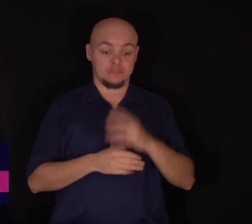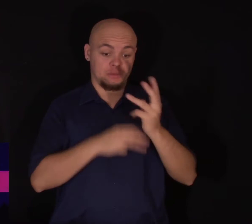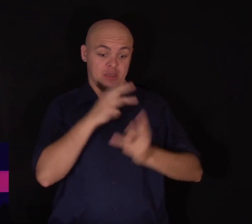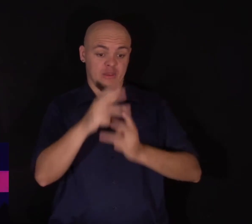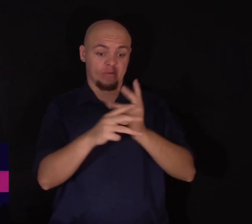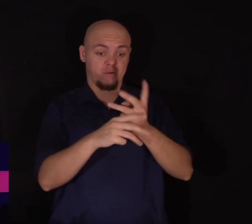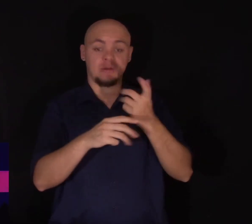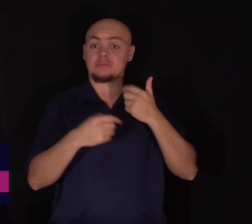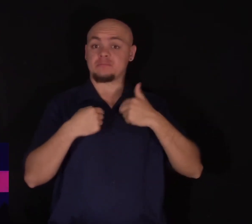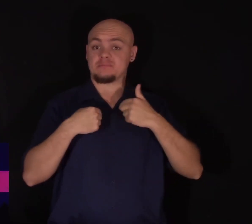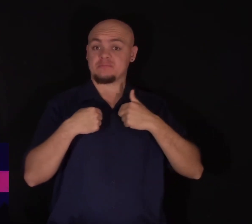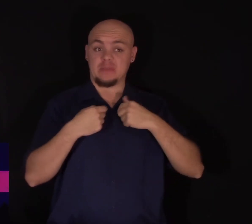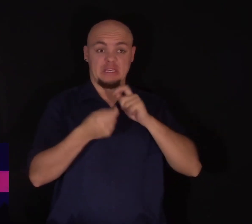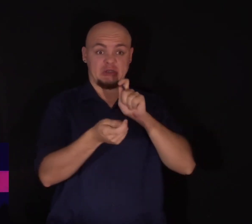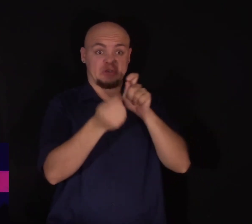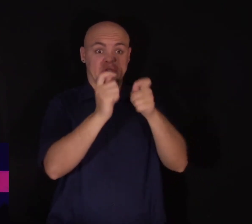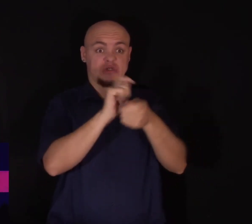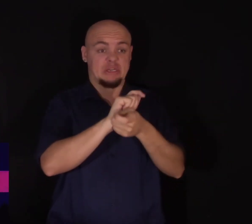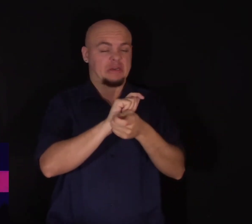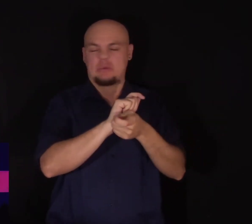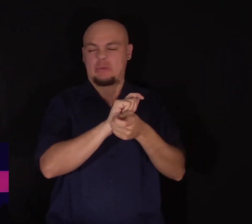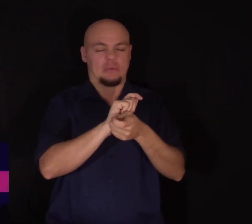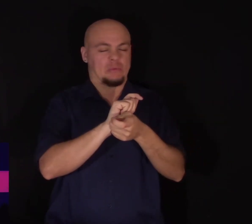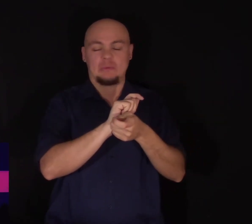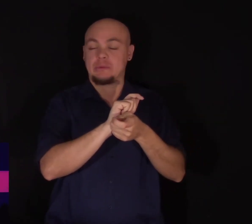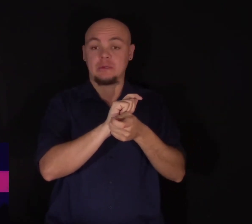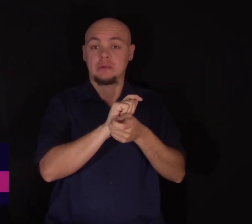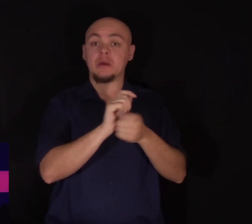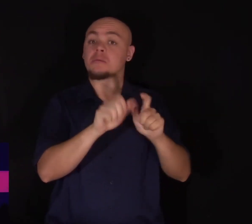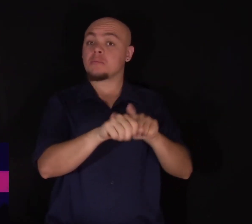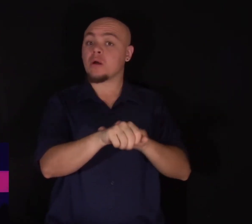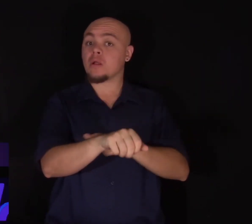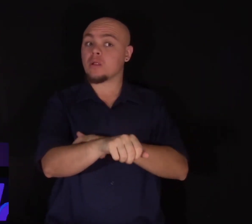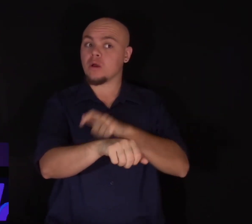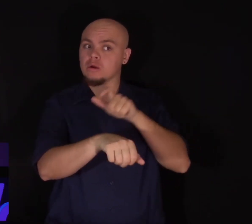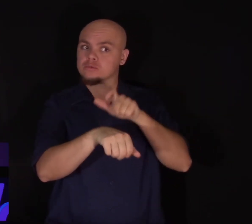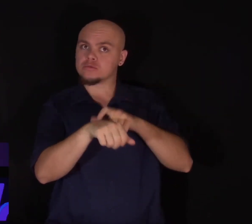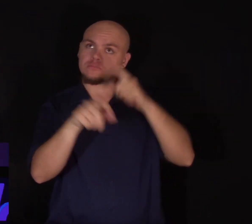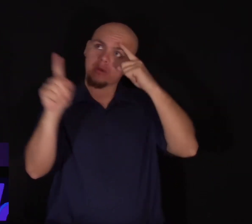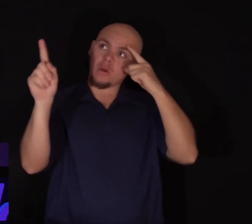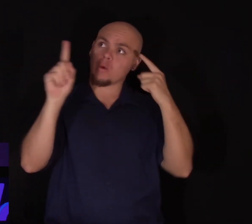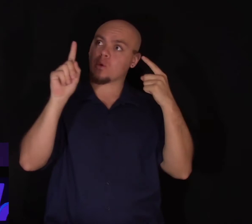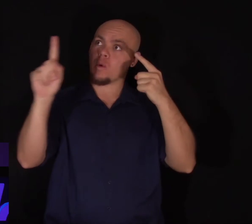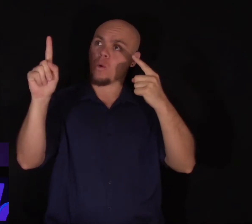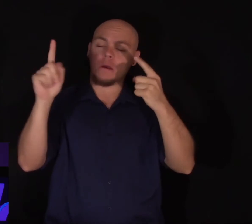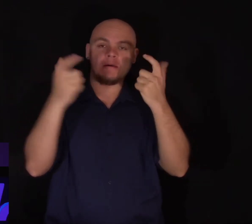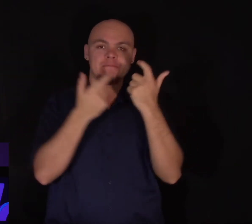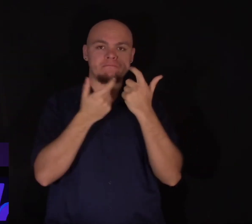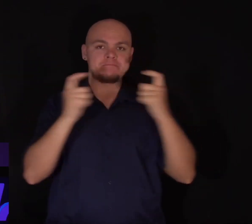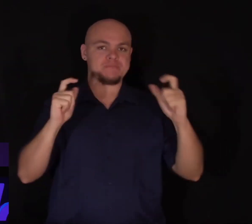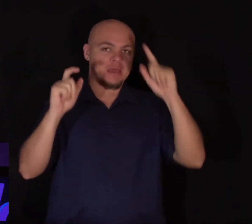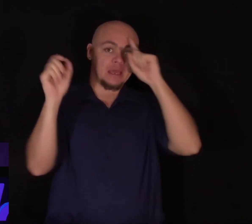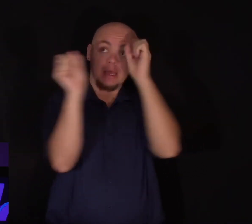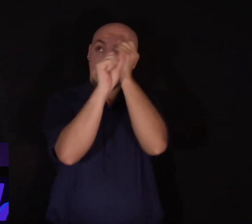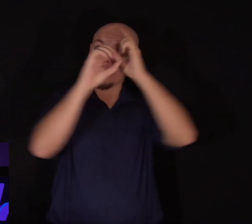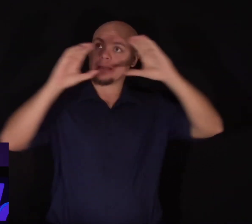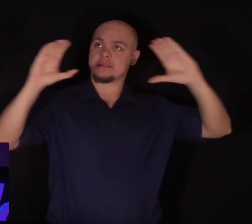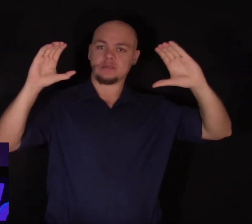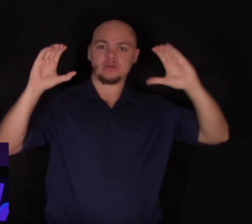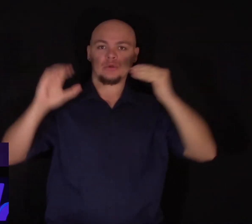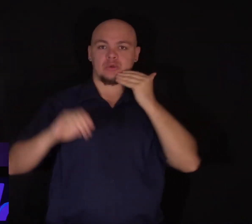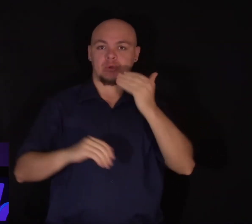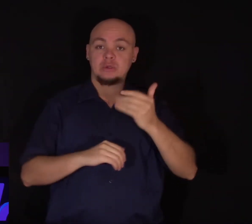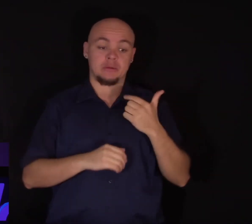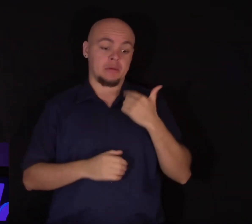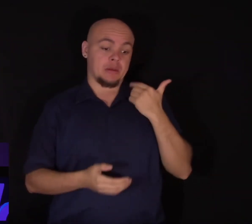up. But it turns out, with long-term things, I'm actually pretty good, with big ideas. I might be the person who lost 23 debit